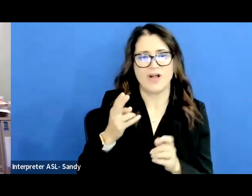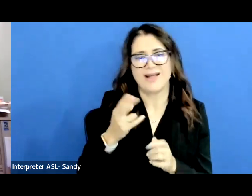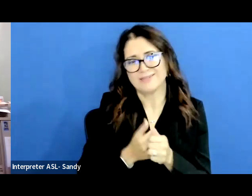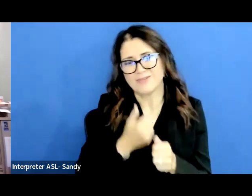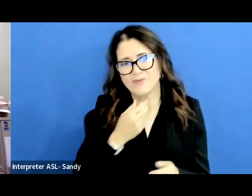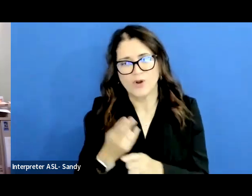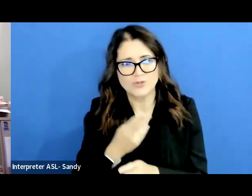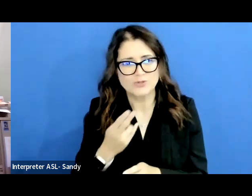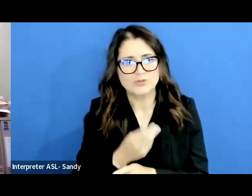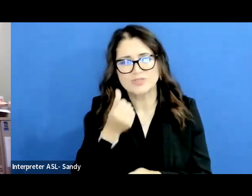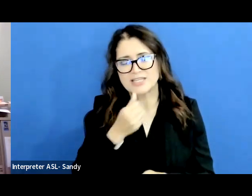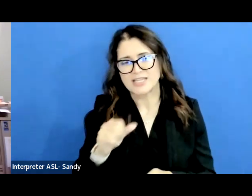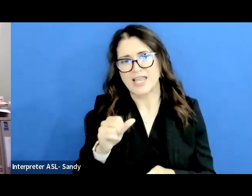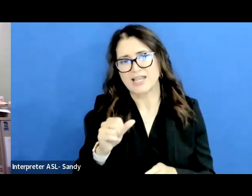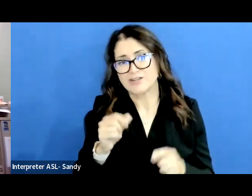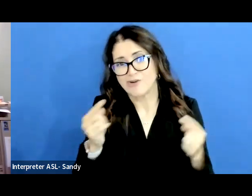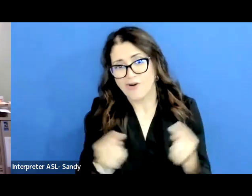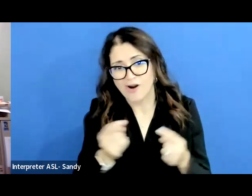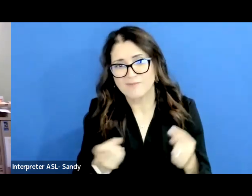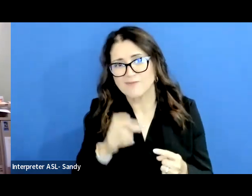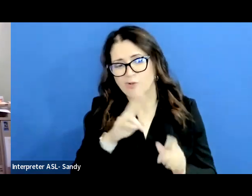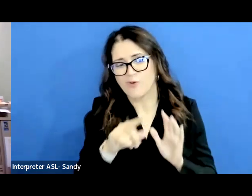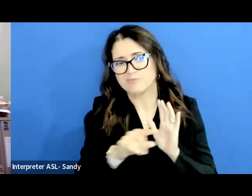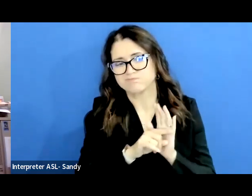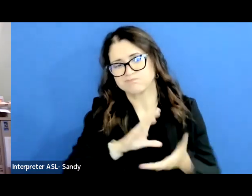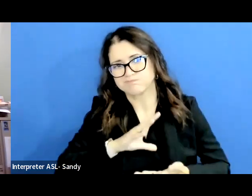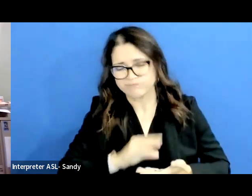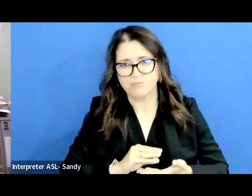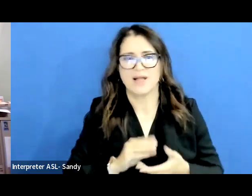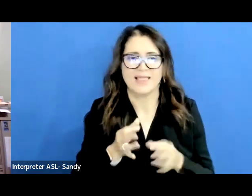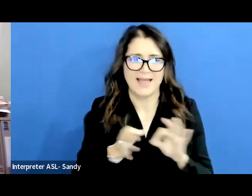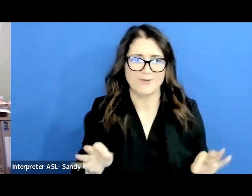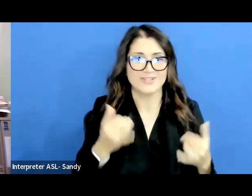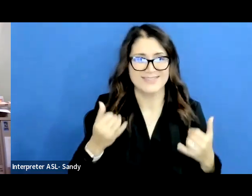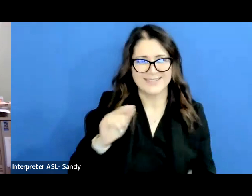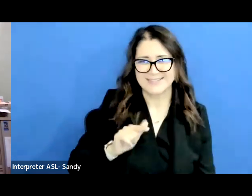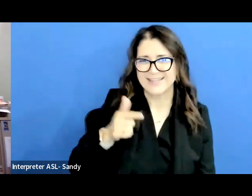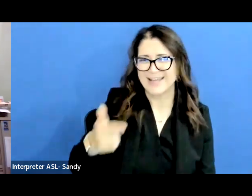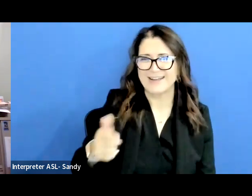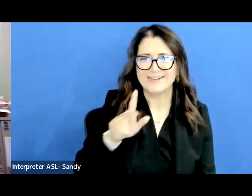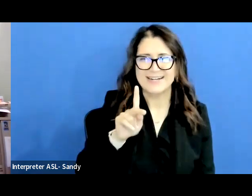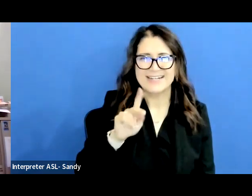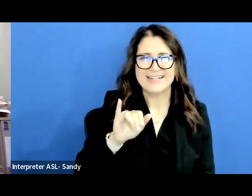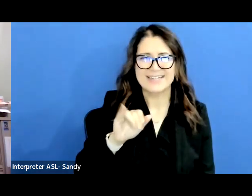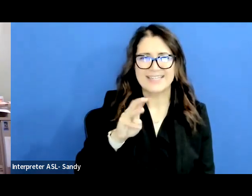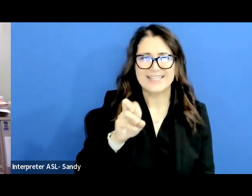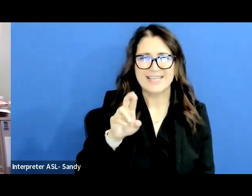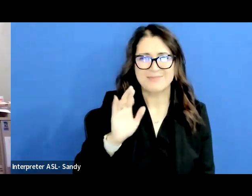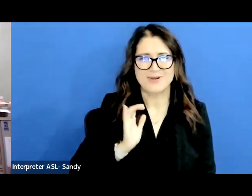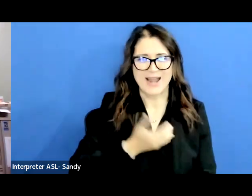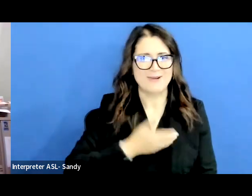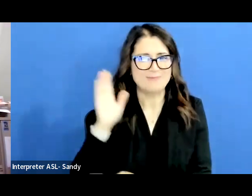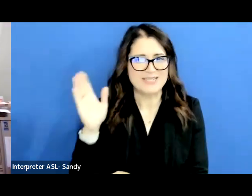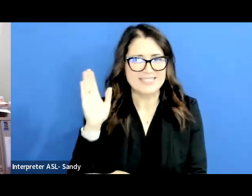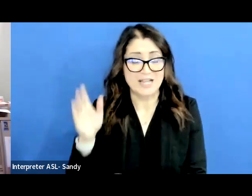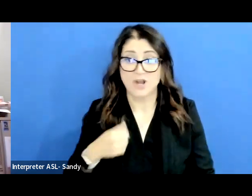much for being here, and I'm going to turn it over to our presenter, Kimber. I started to say